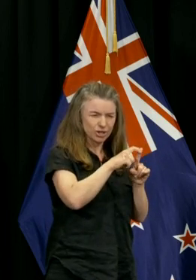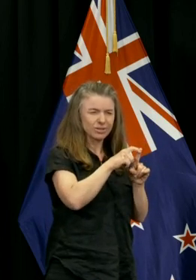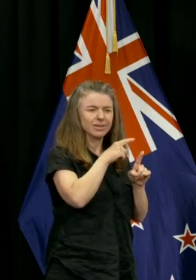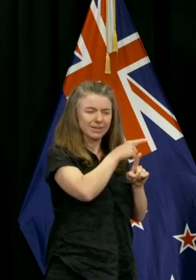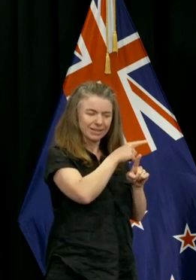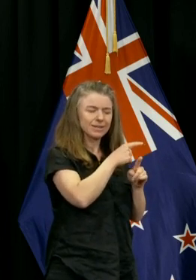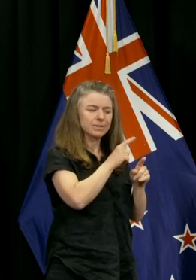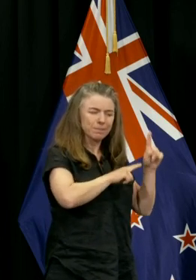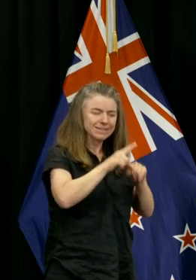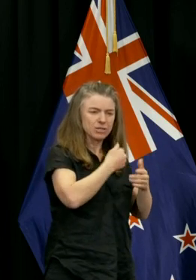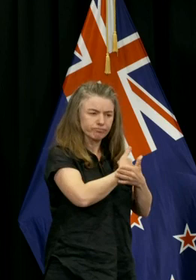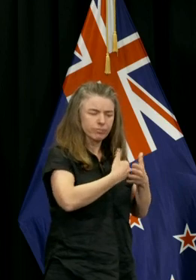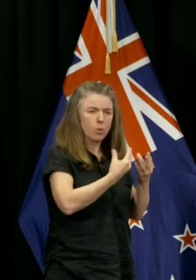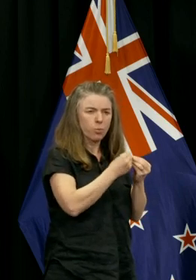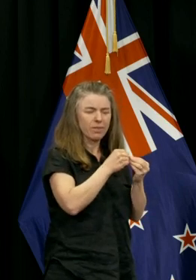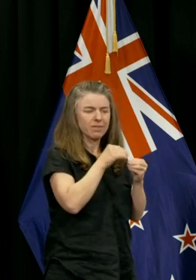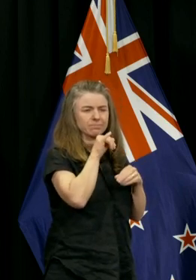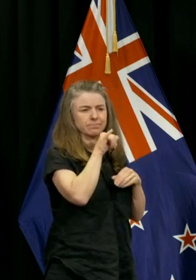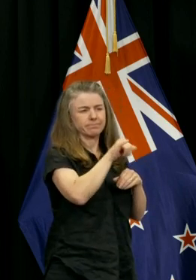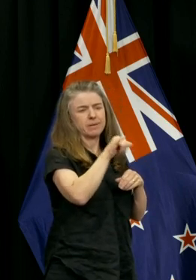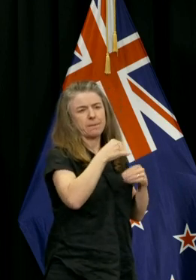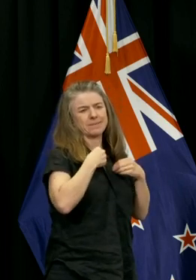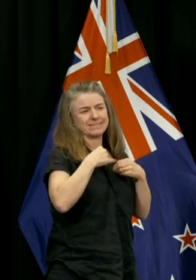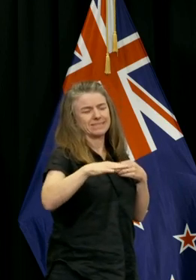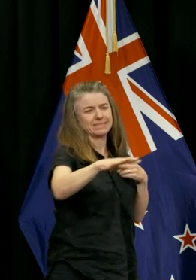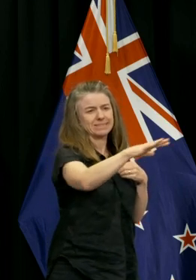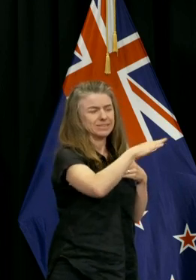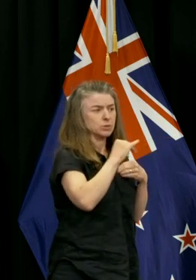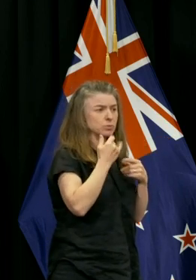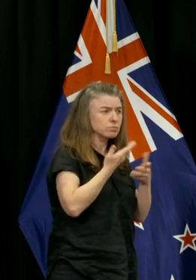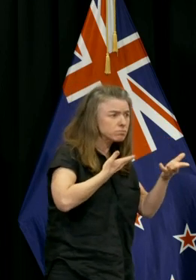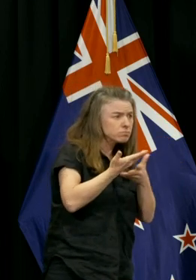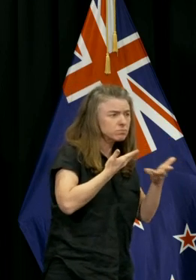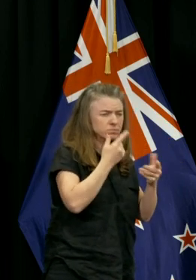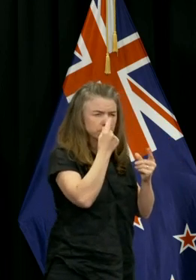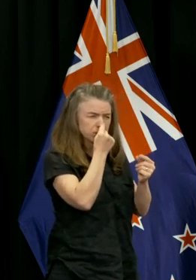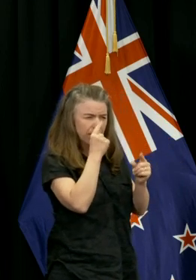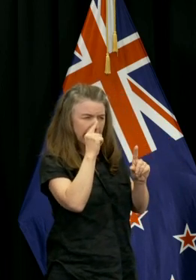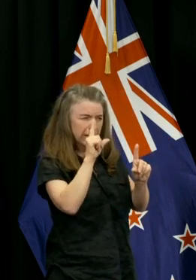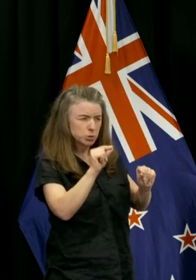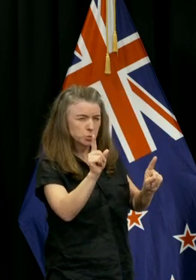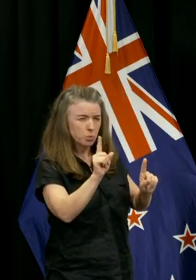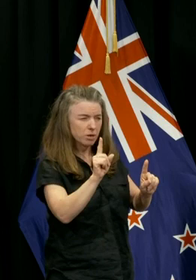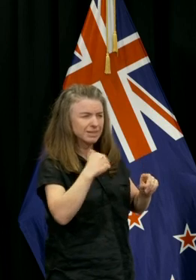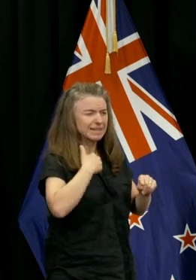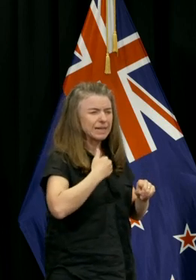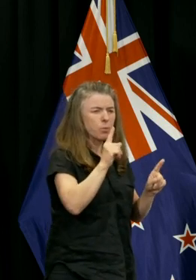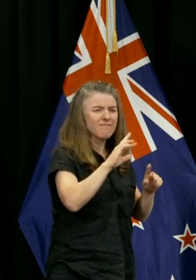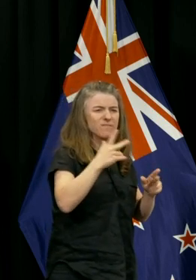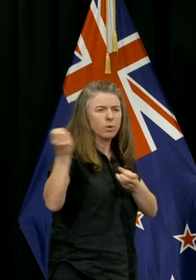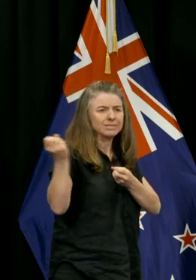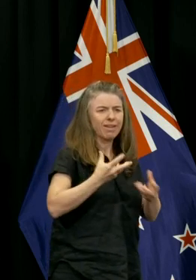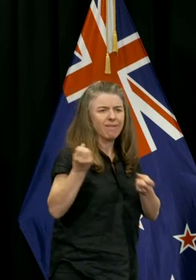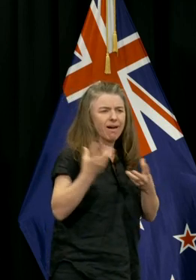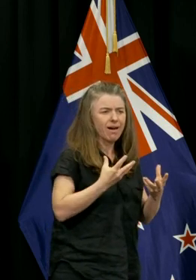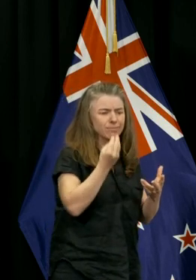at an industry-wide level. We've been continuing to talk to them about what's possible, what we need in terms of freight